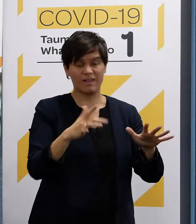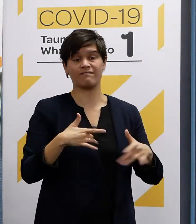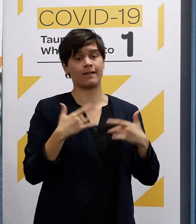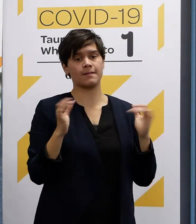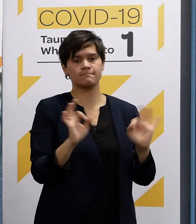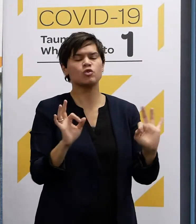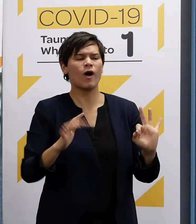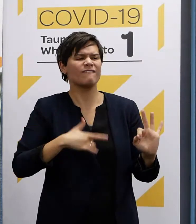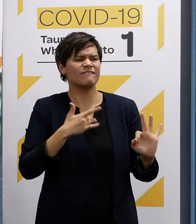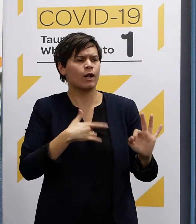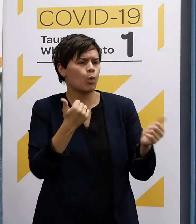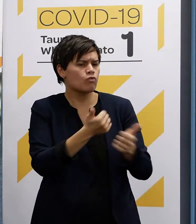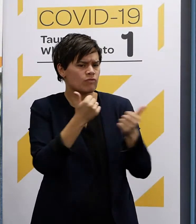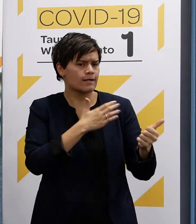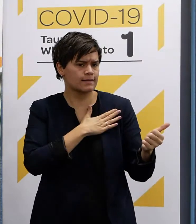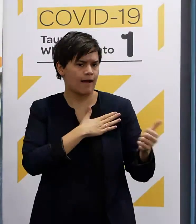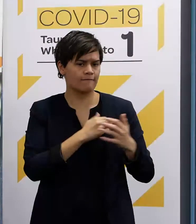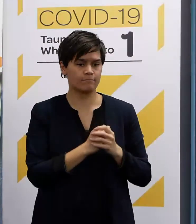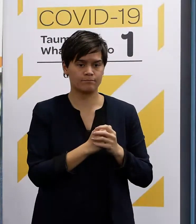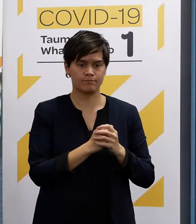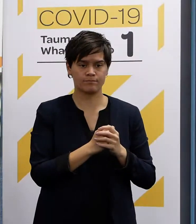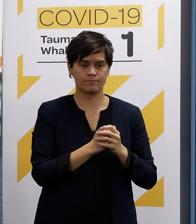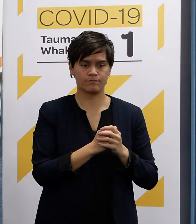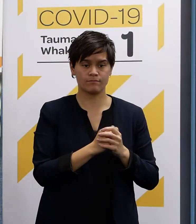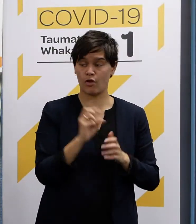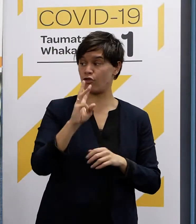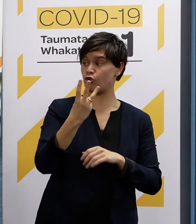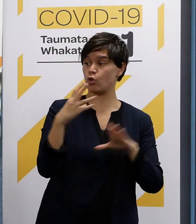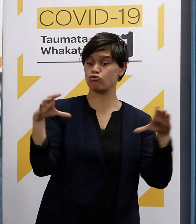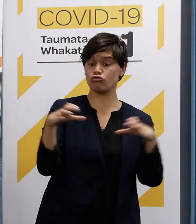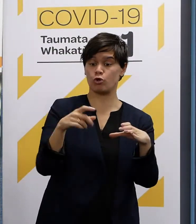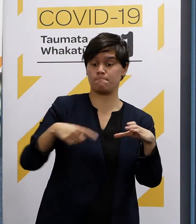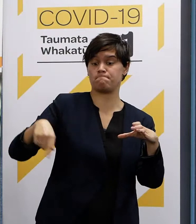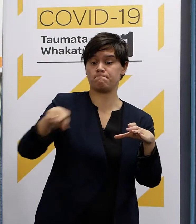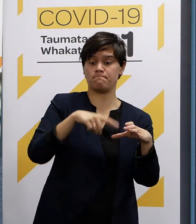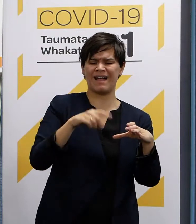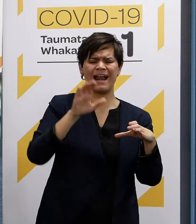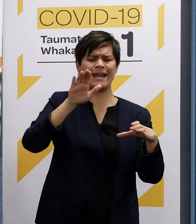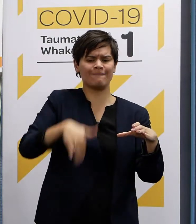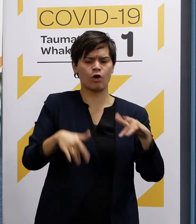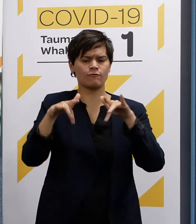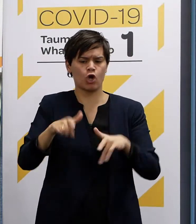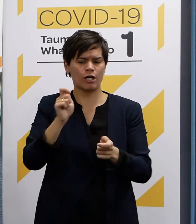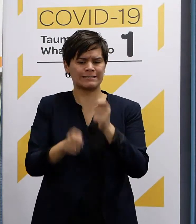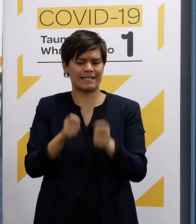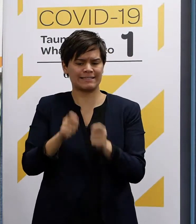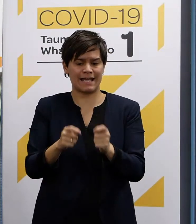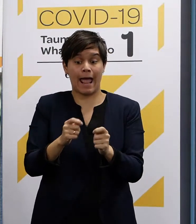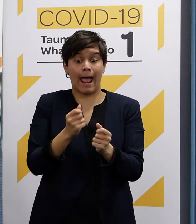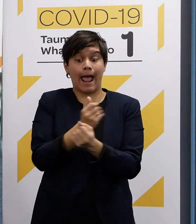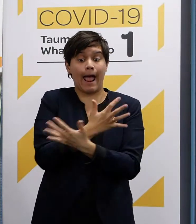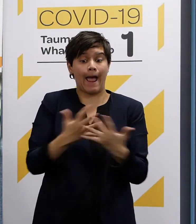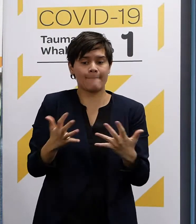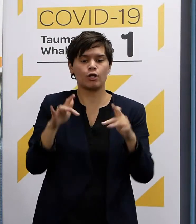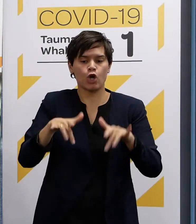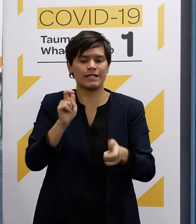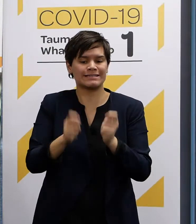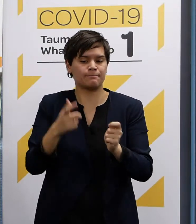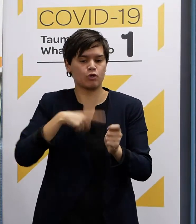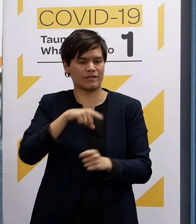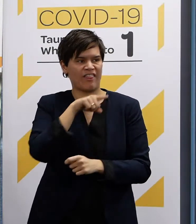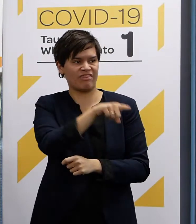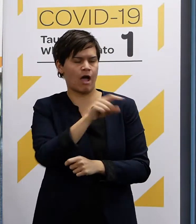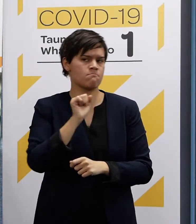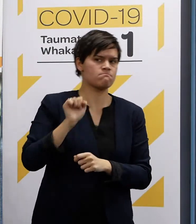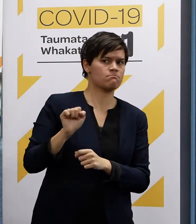those 2,159 people are refusing to be tested, and what will you do about them? Yes, so the number I had was the overall